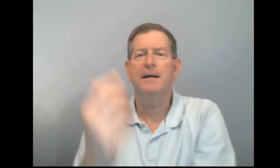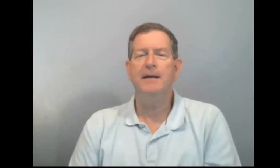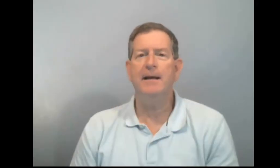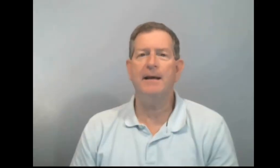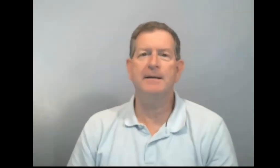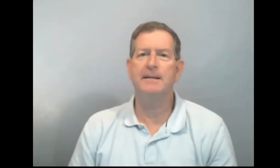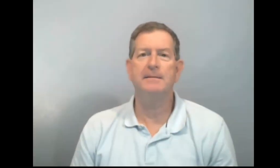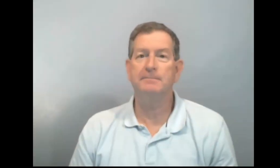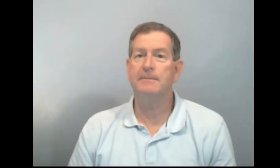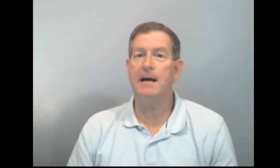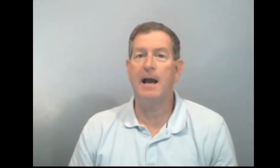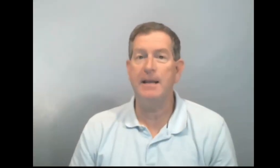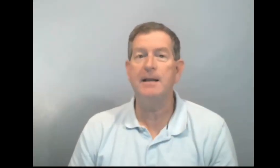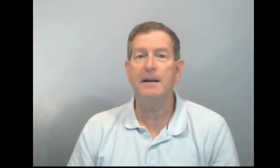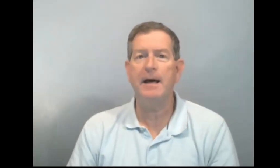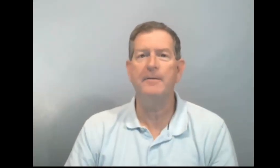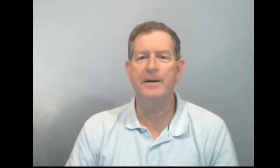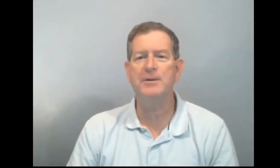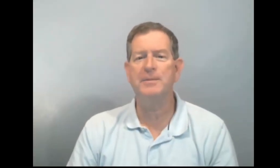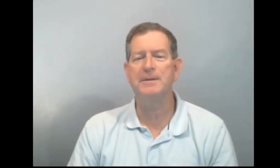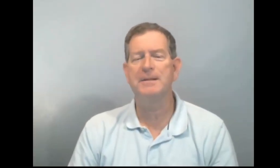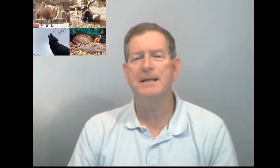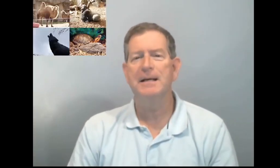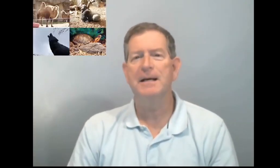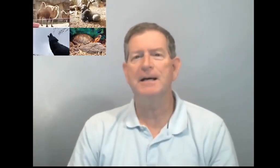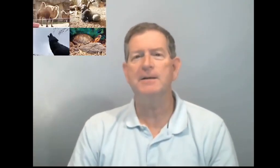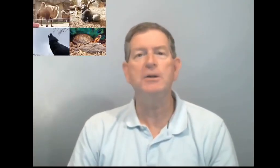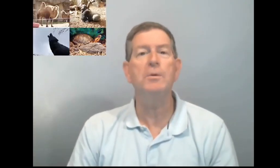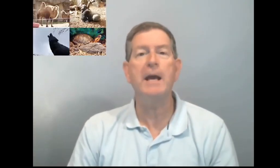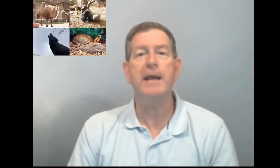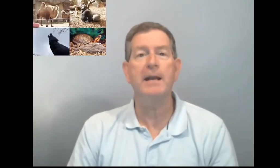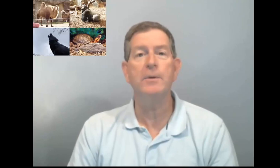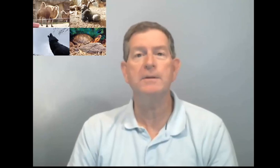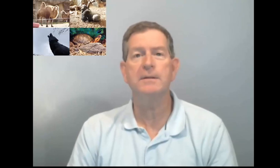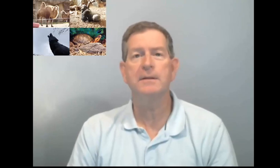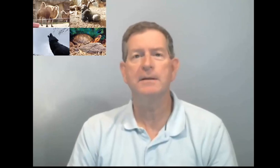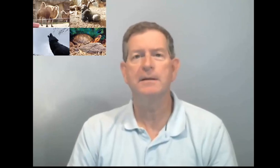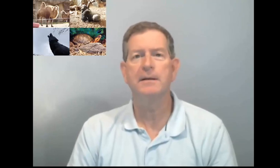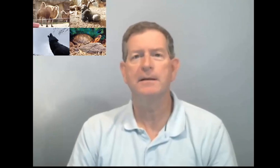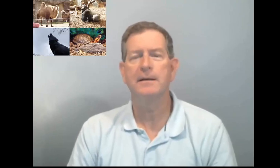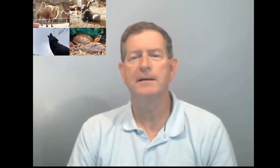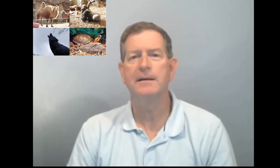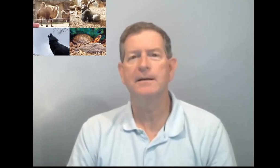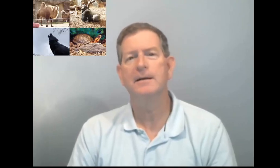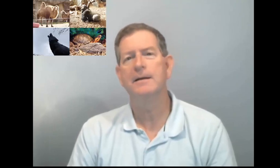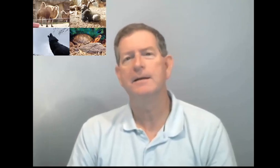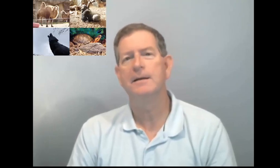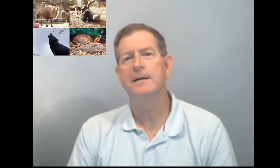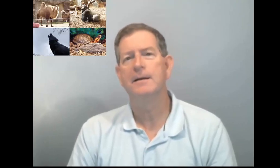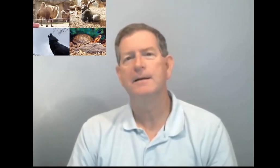garden, and I eat a lot of vegetables. Do you like animals?